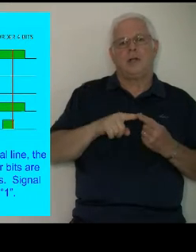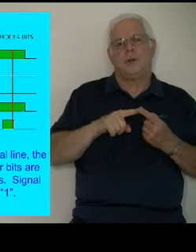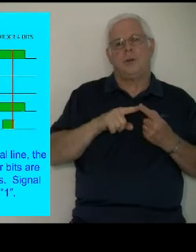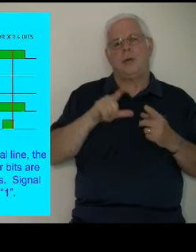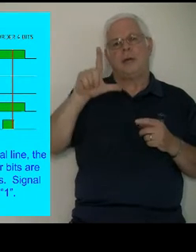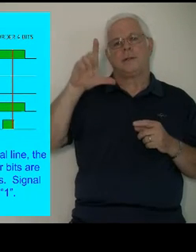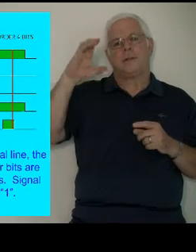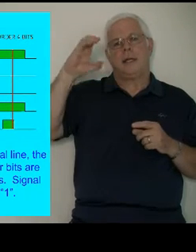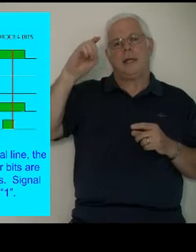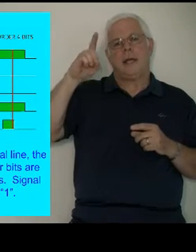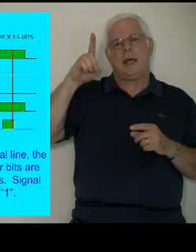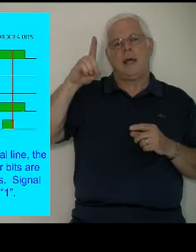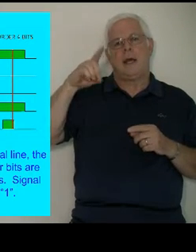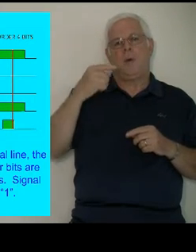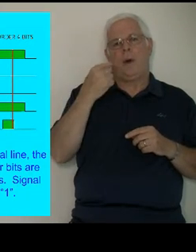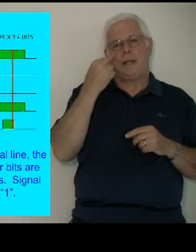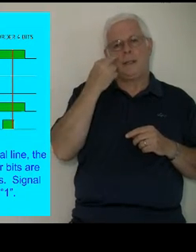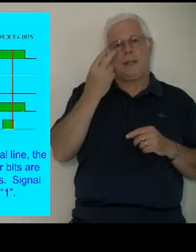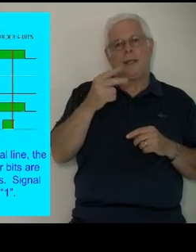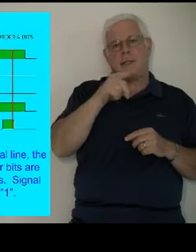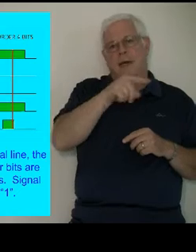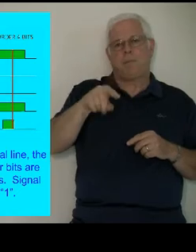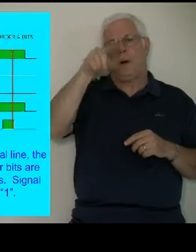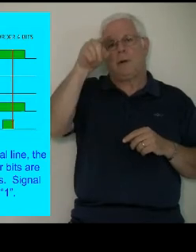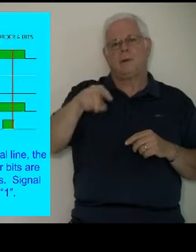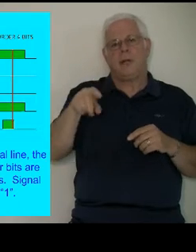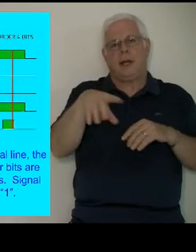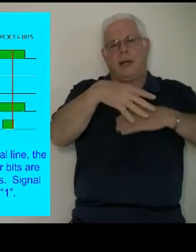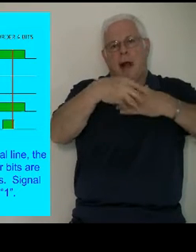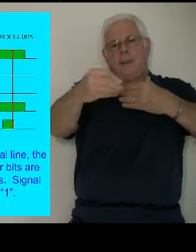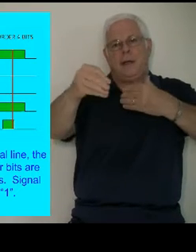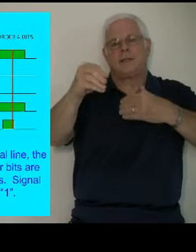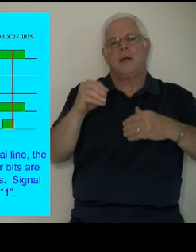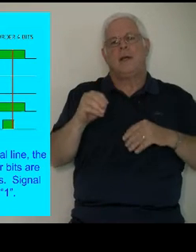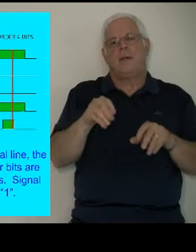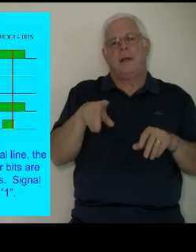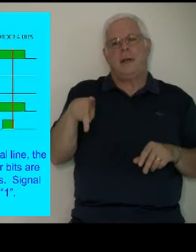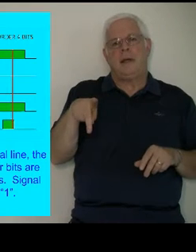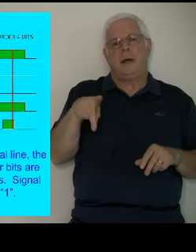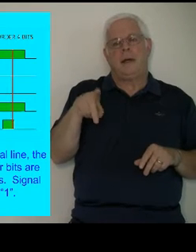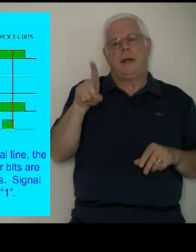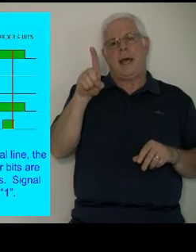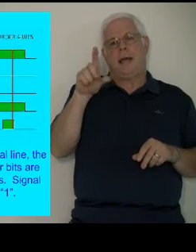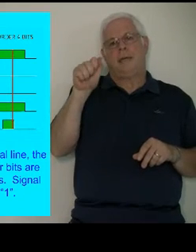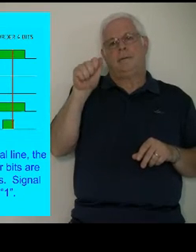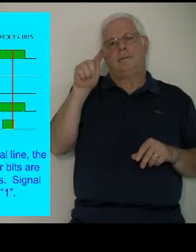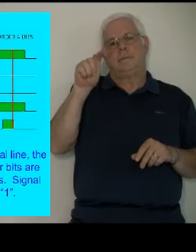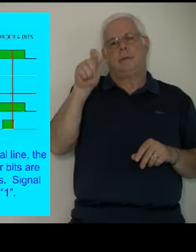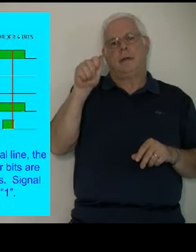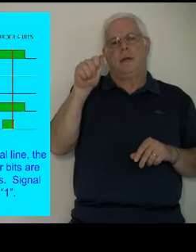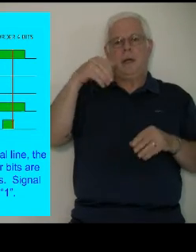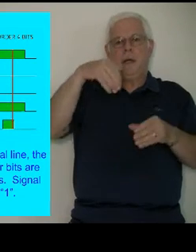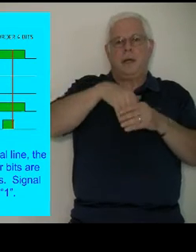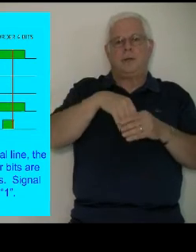to the LCD. When it sees that pulse, it copies the data into